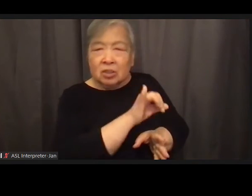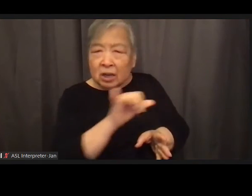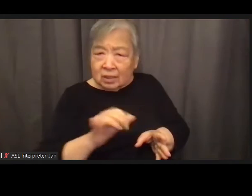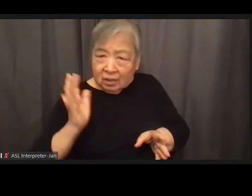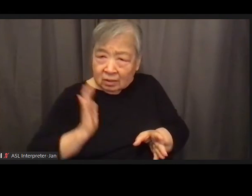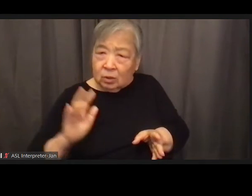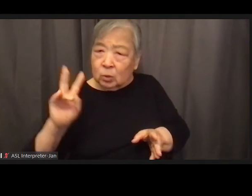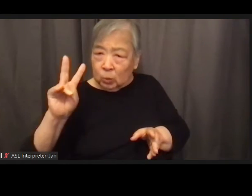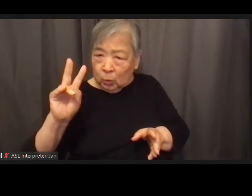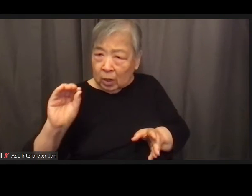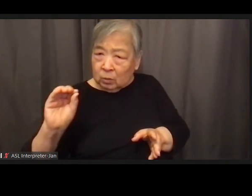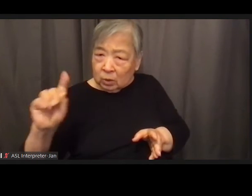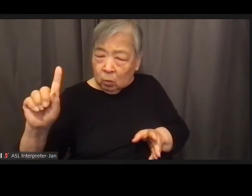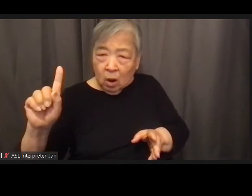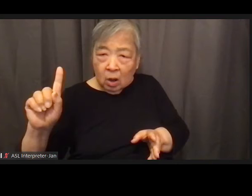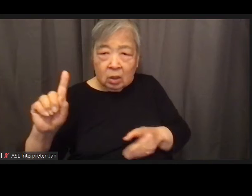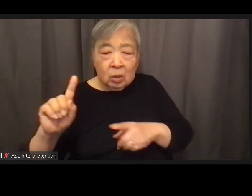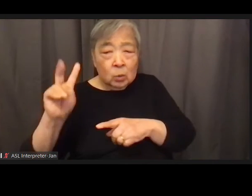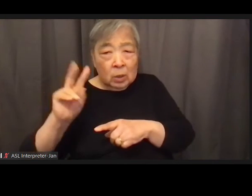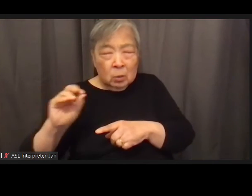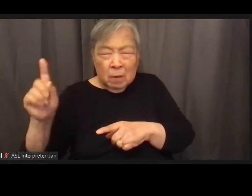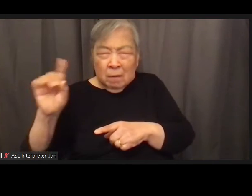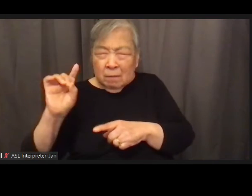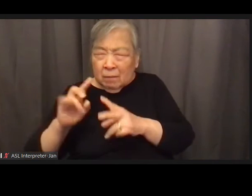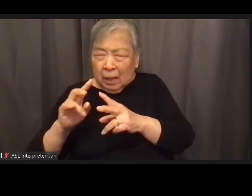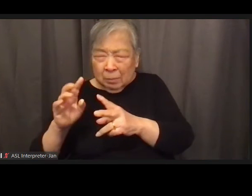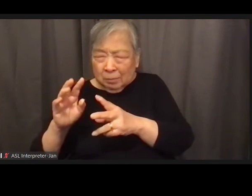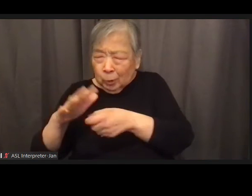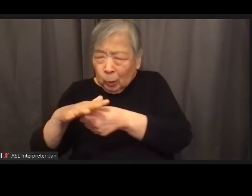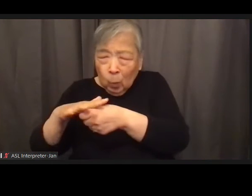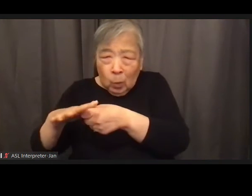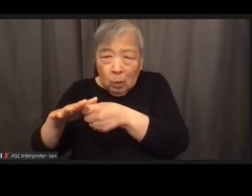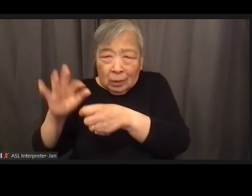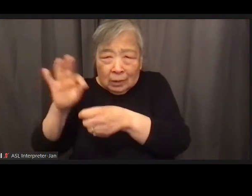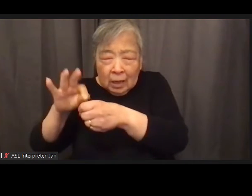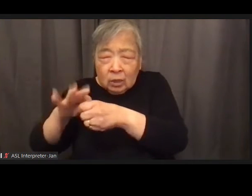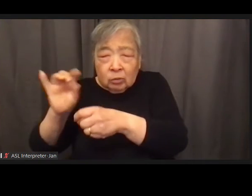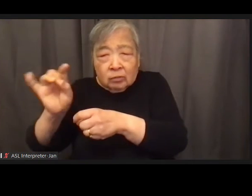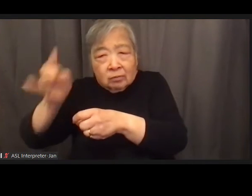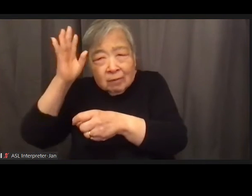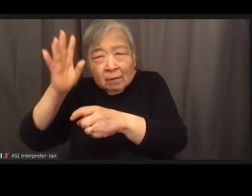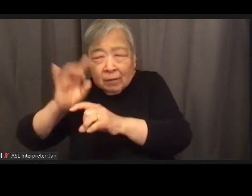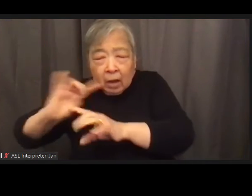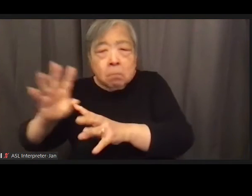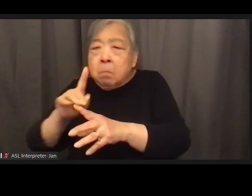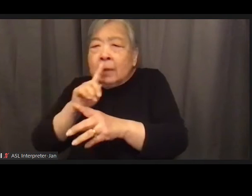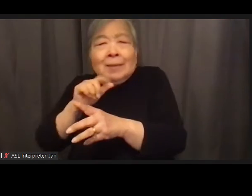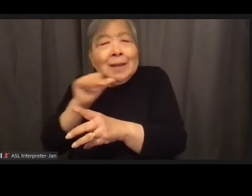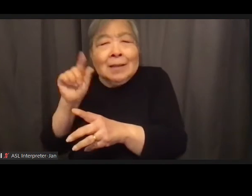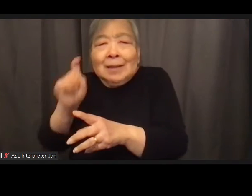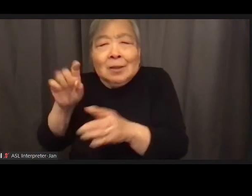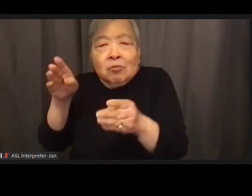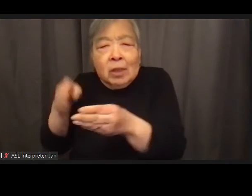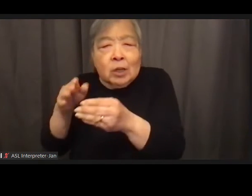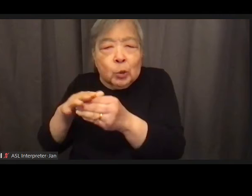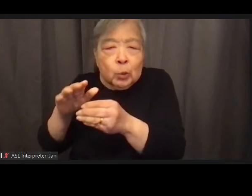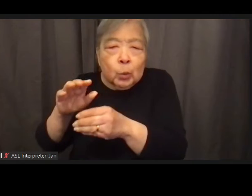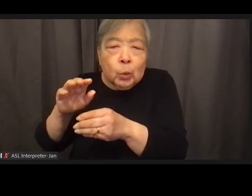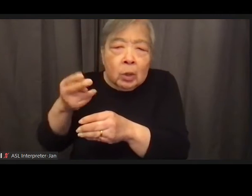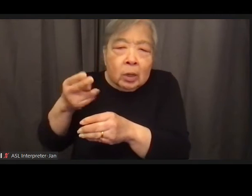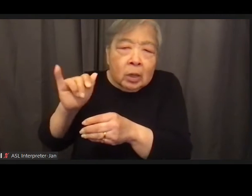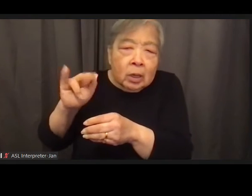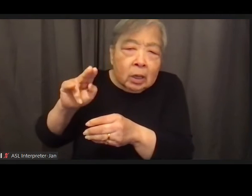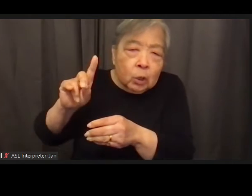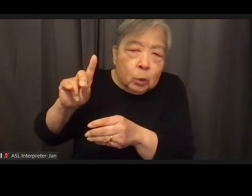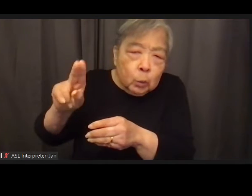there were very violent local elections, and not so much Hindu-Muslim, but different political parties